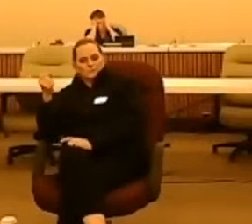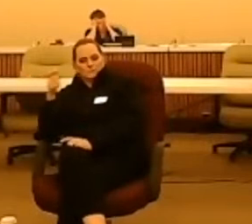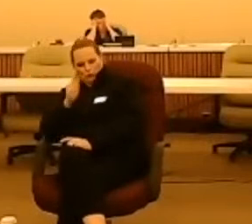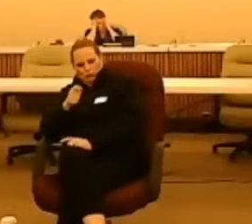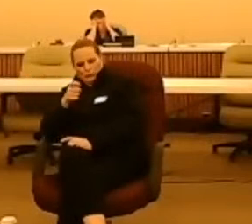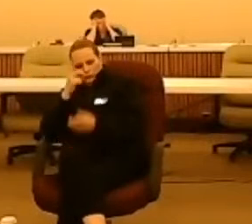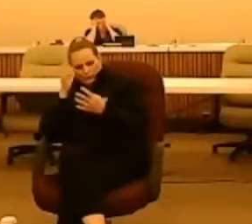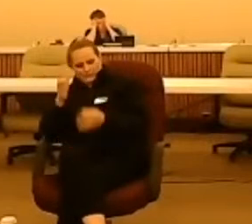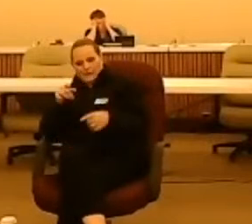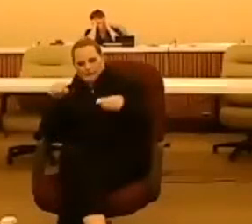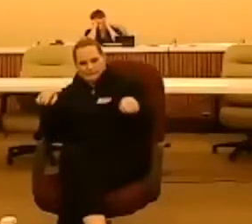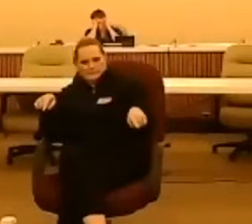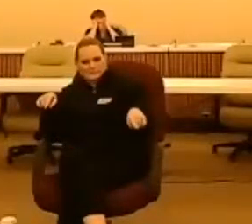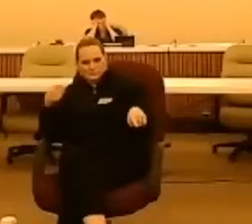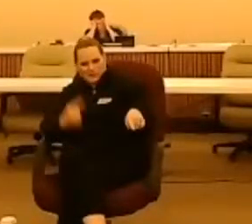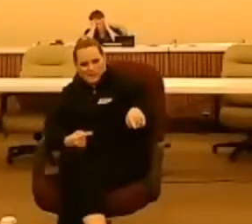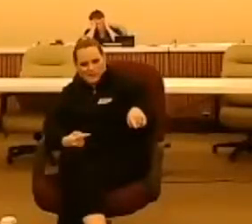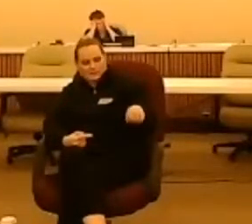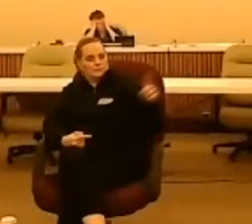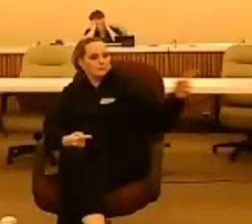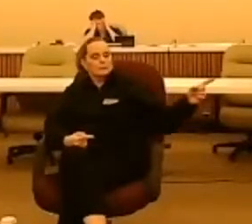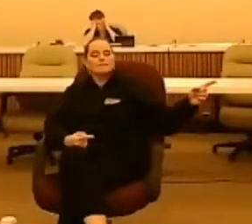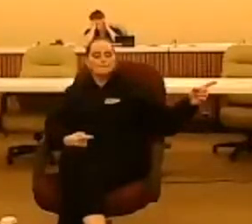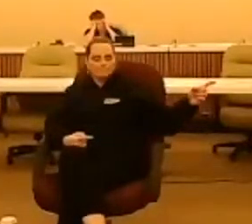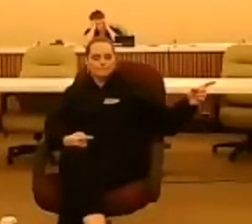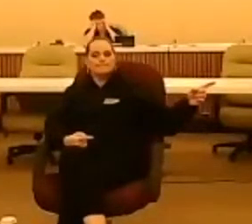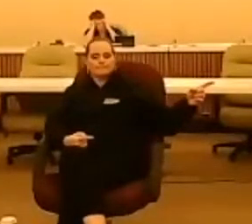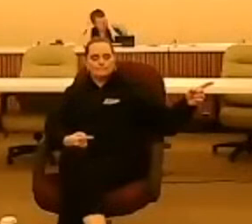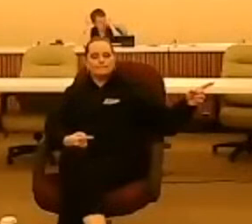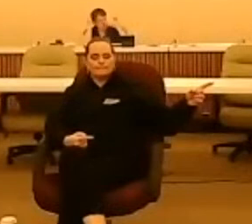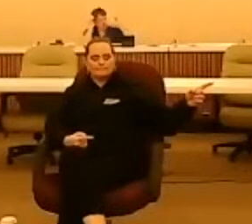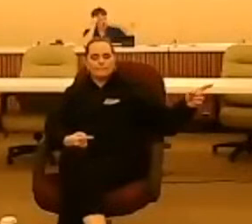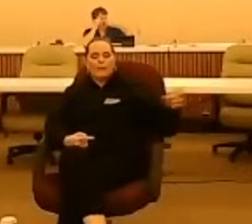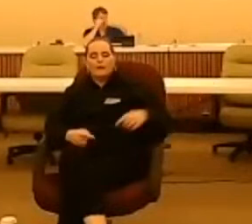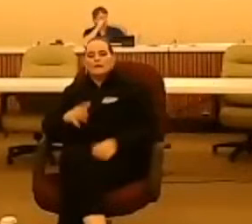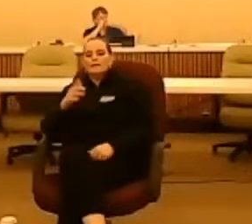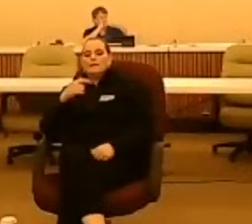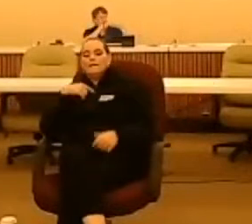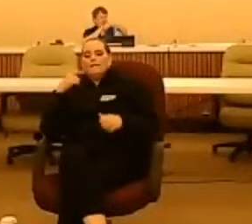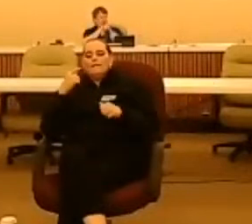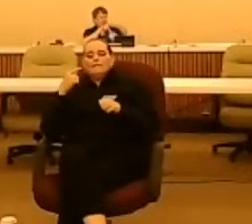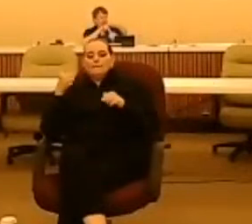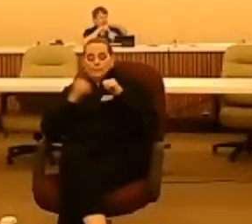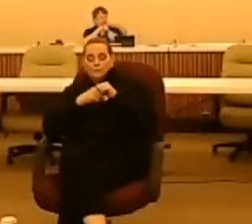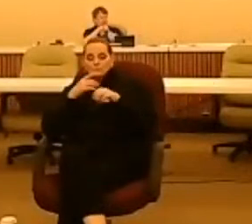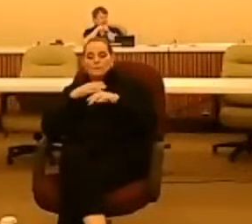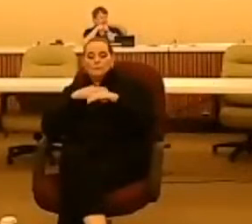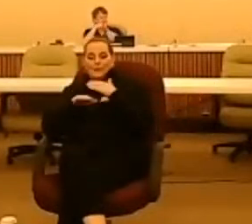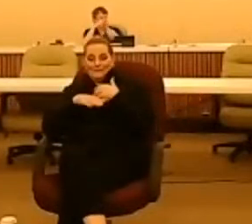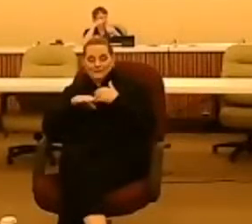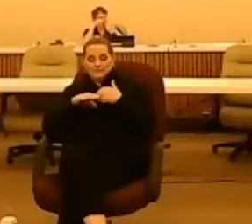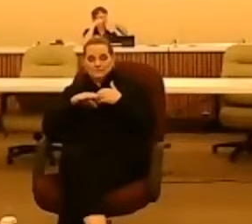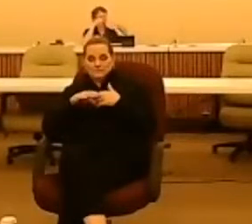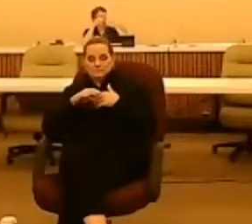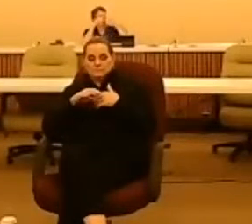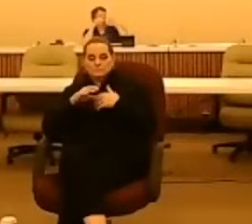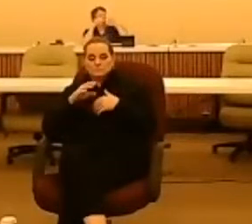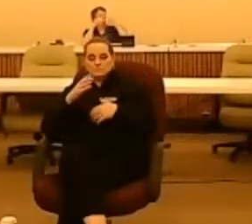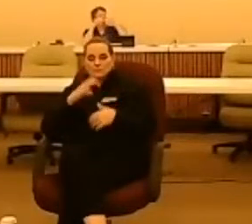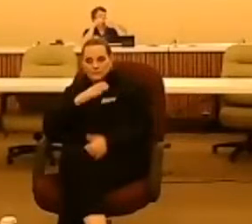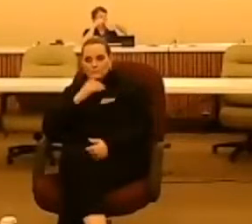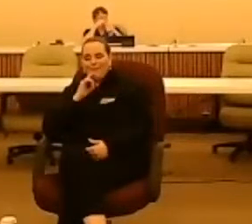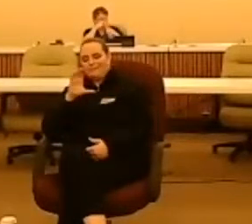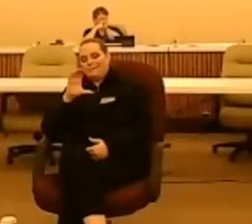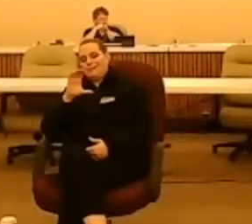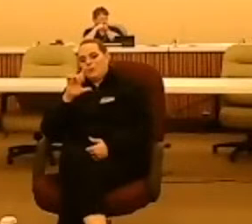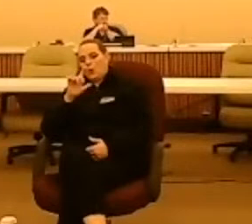correct? Yeah, so the way that would work is first the access officer, which in this case is the clerk, would get to